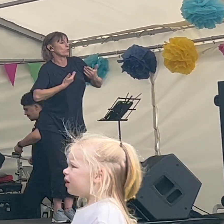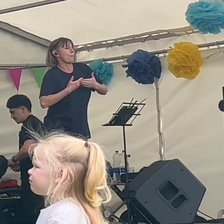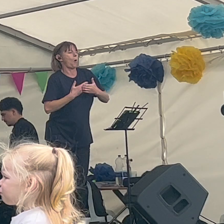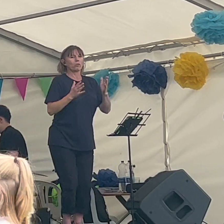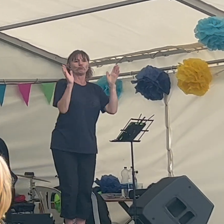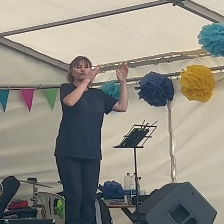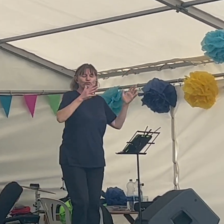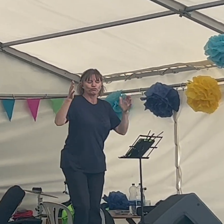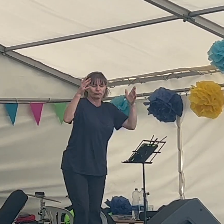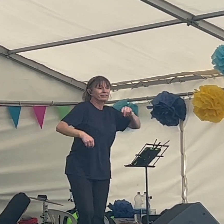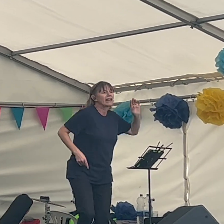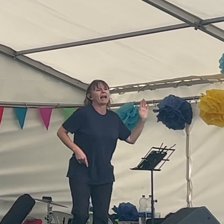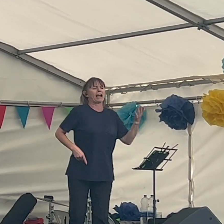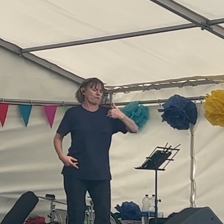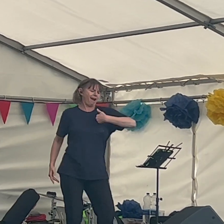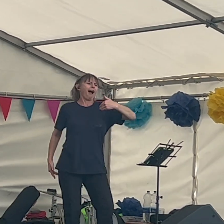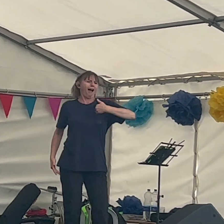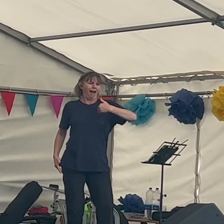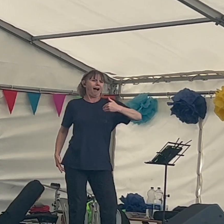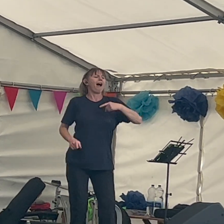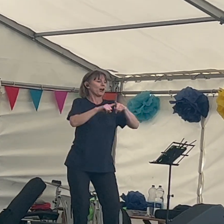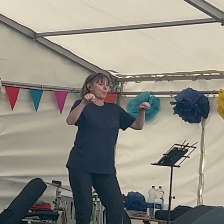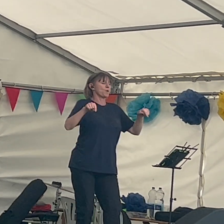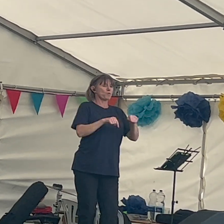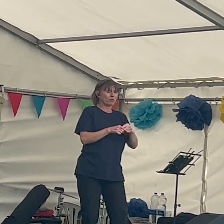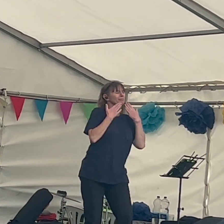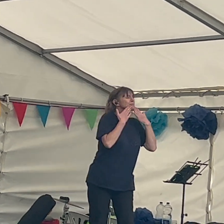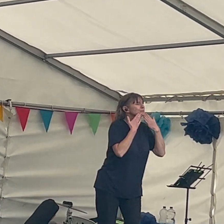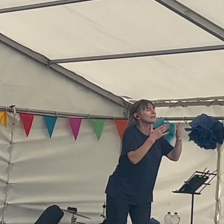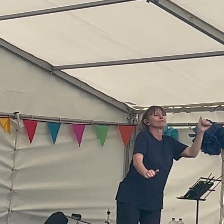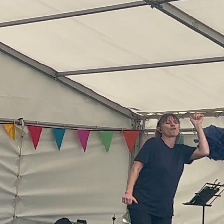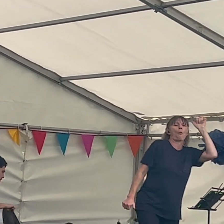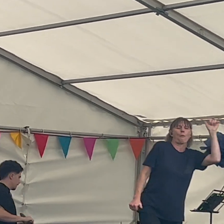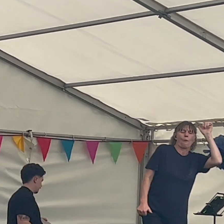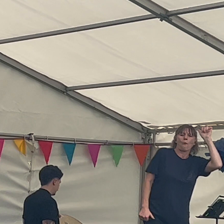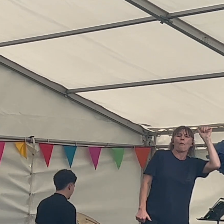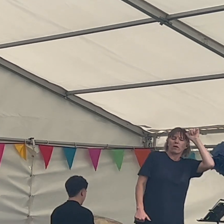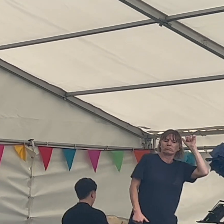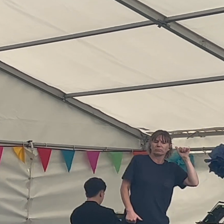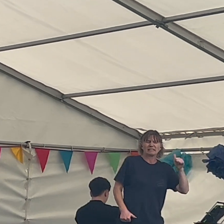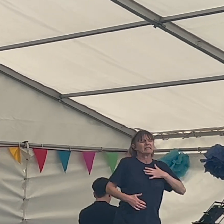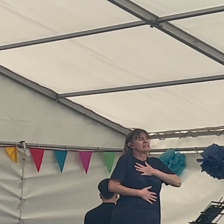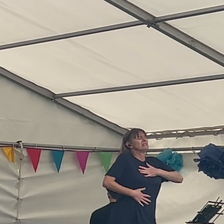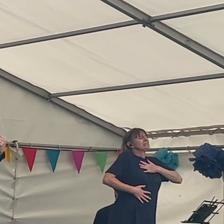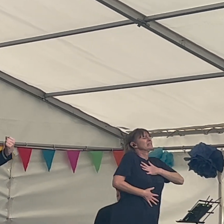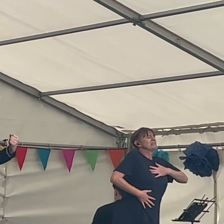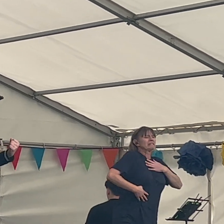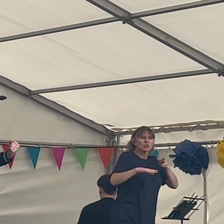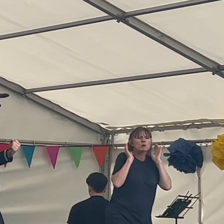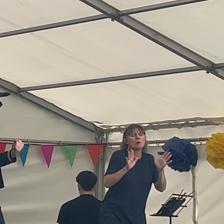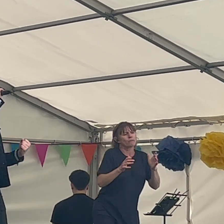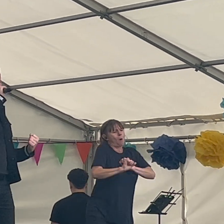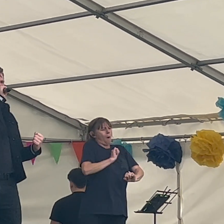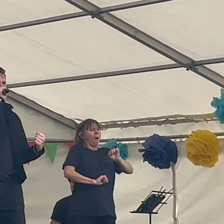applause and every heart in the room. Please know that it pains me to the core. You have to